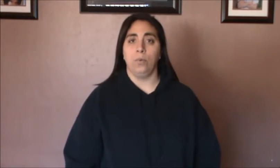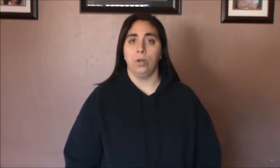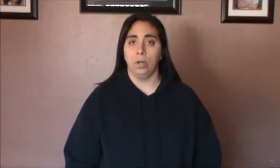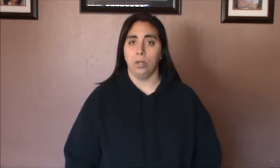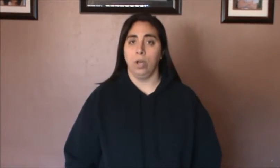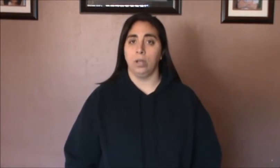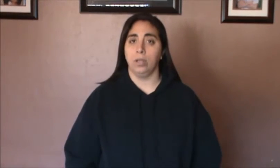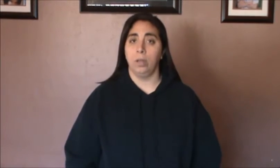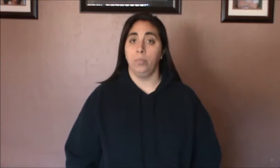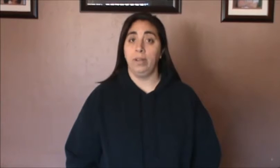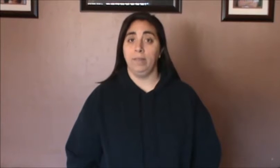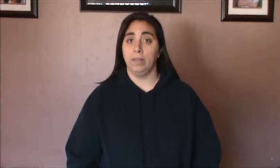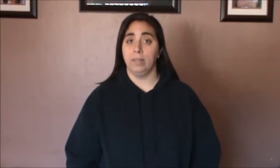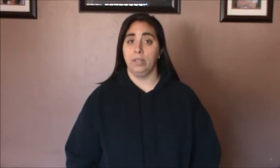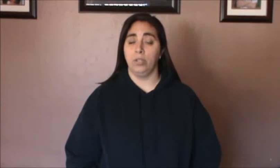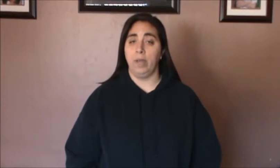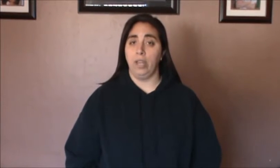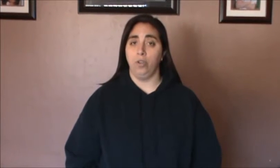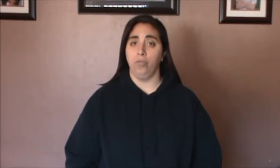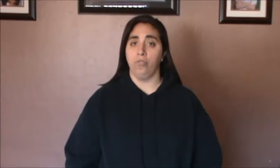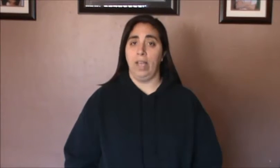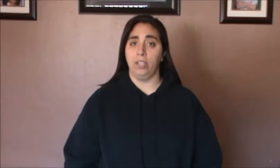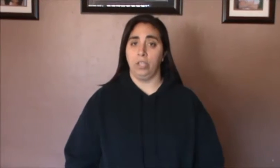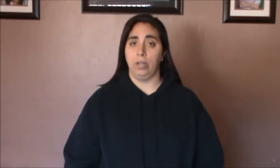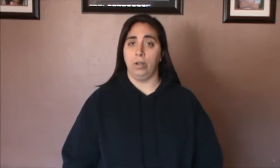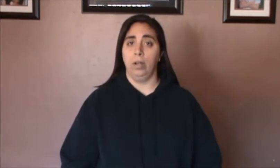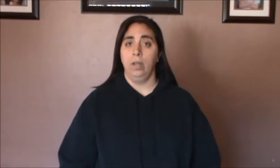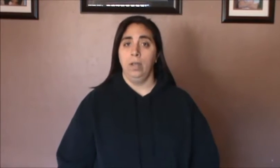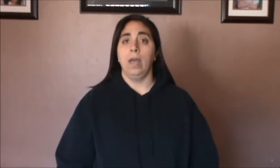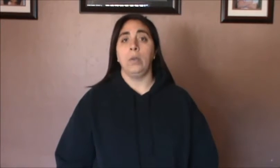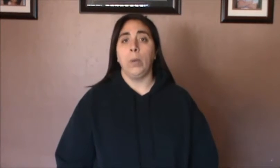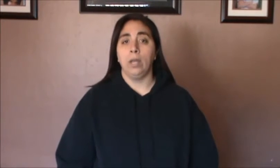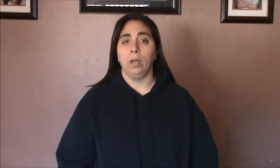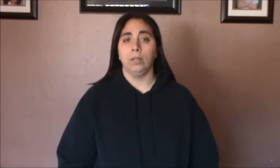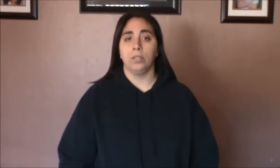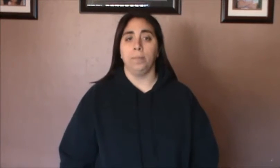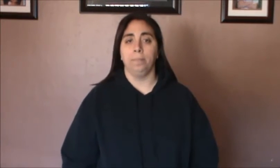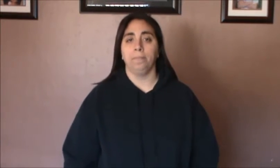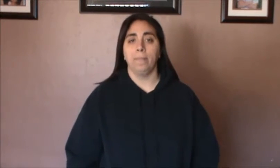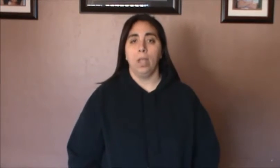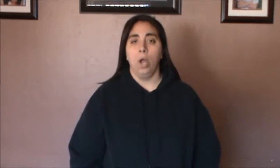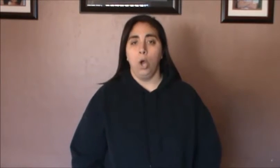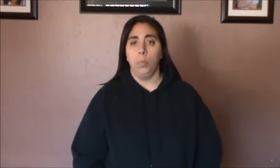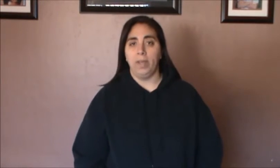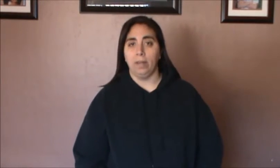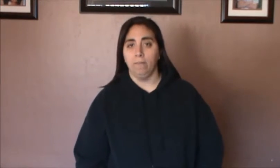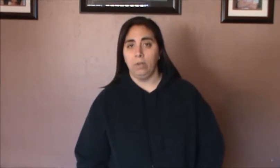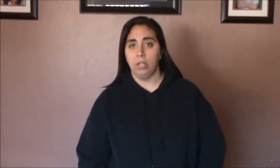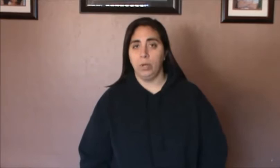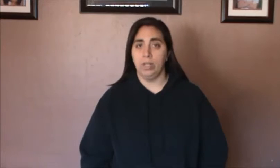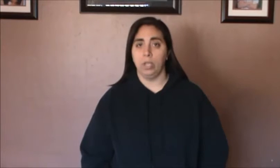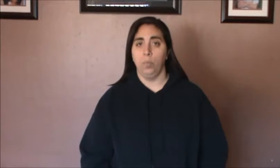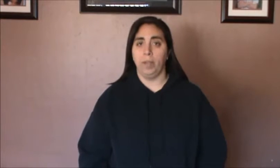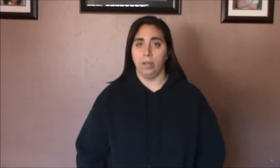were taught previously to angels last year and whatnot. So, hoping. First word is hoping.